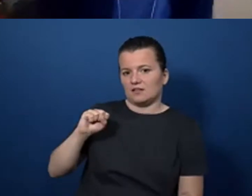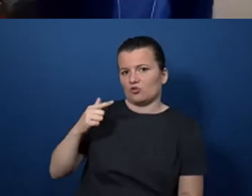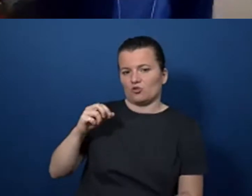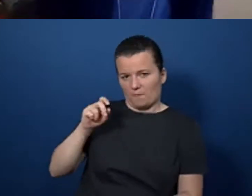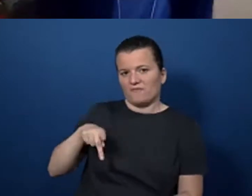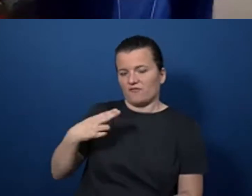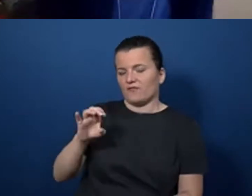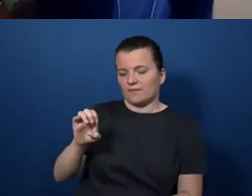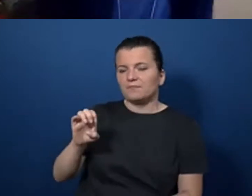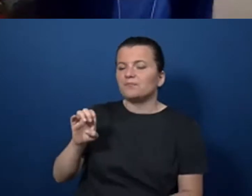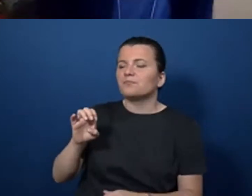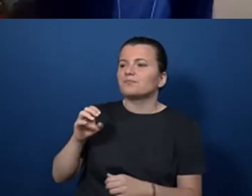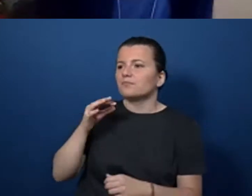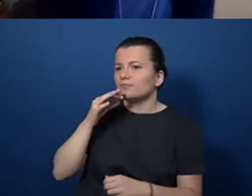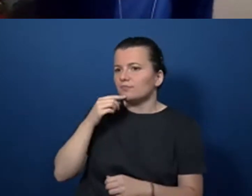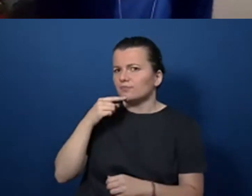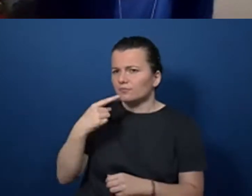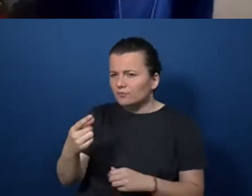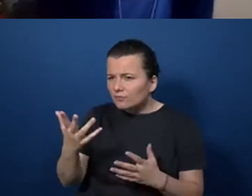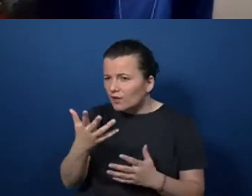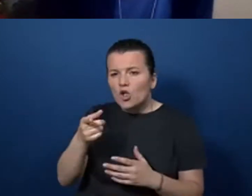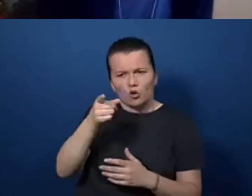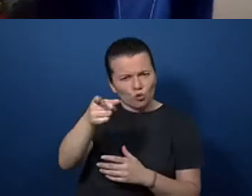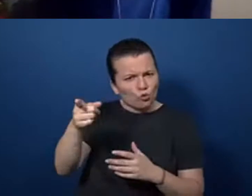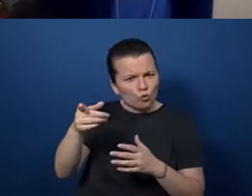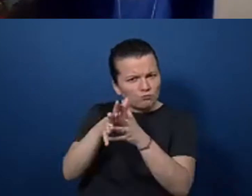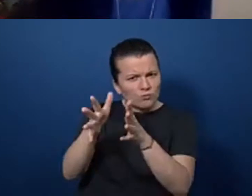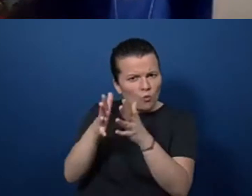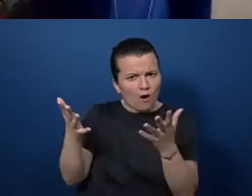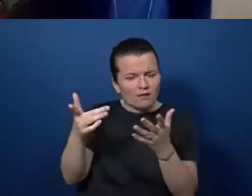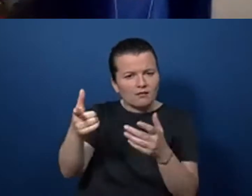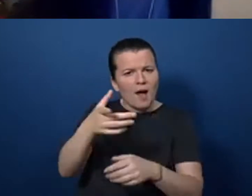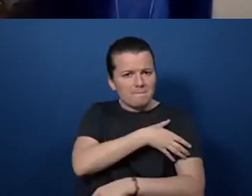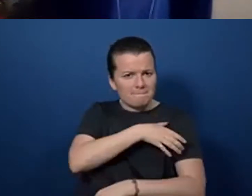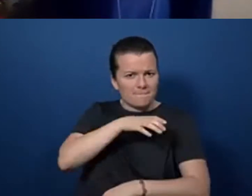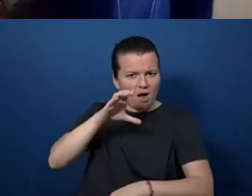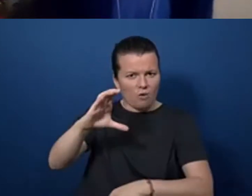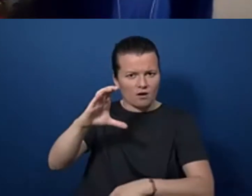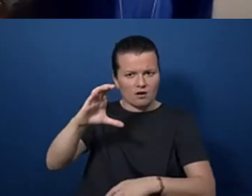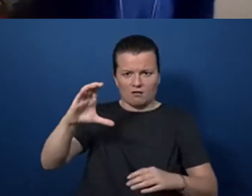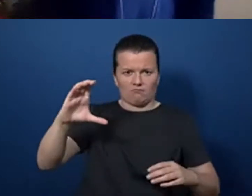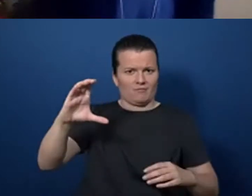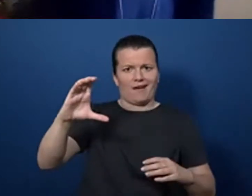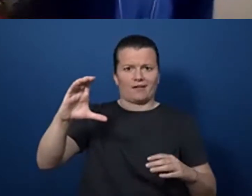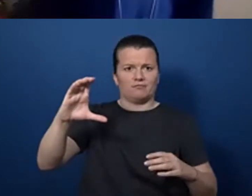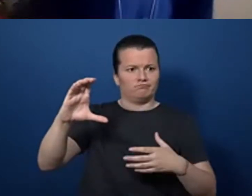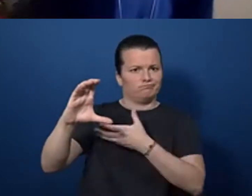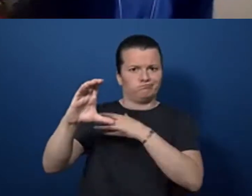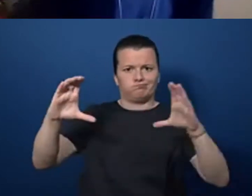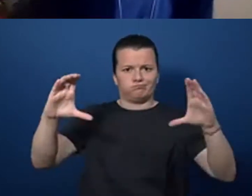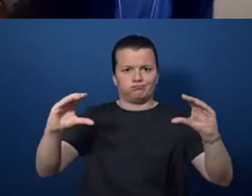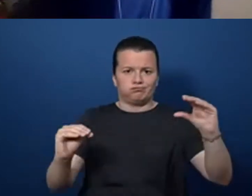fact that bullying is about power imbalance. Yeah. And research is about